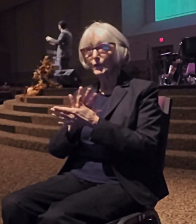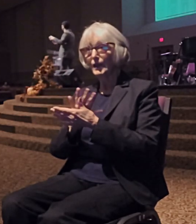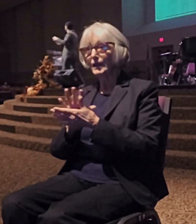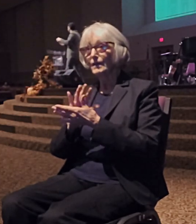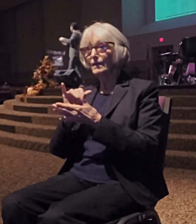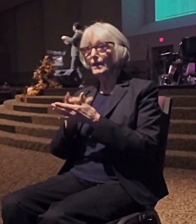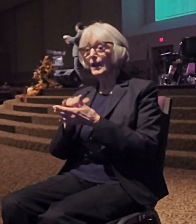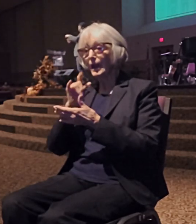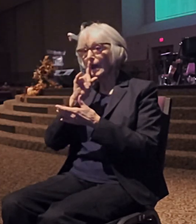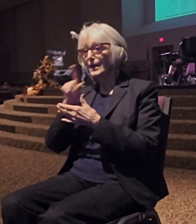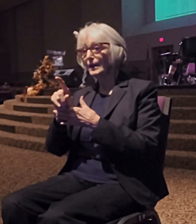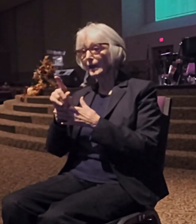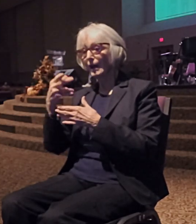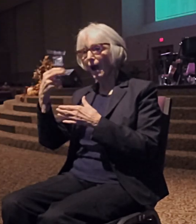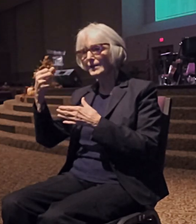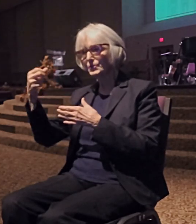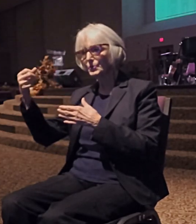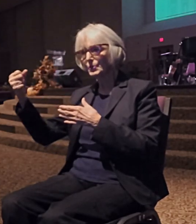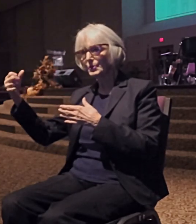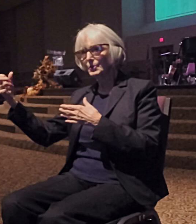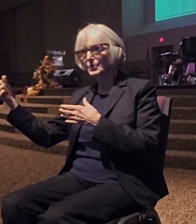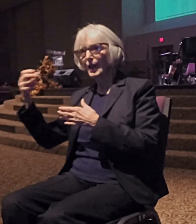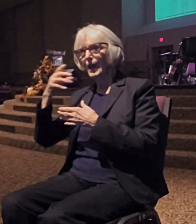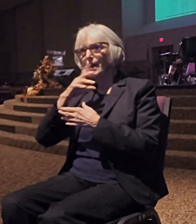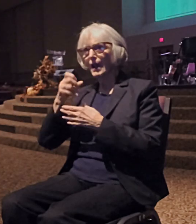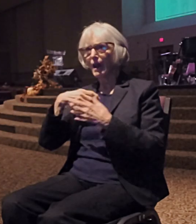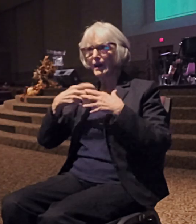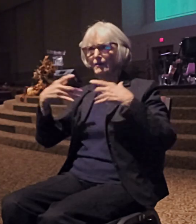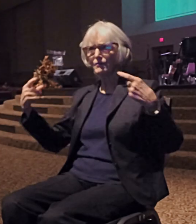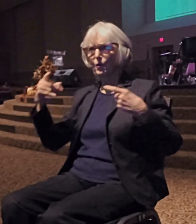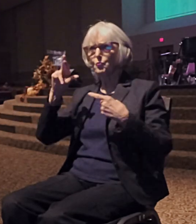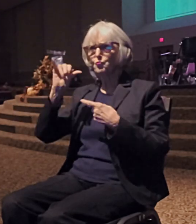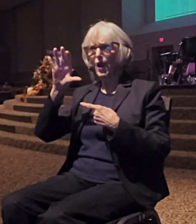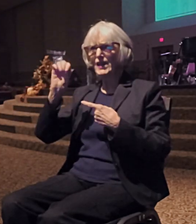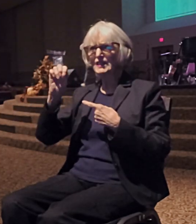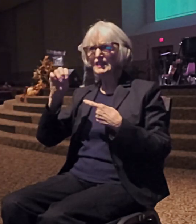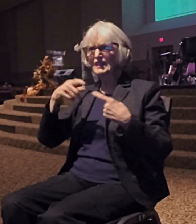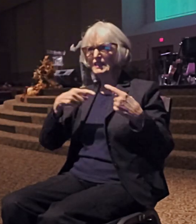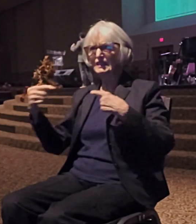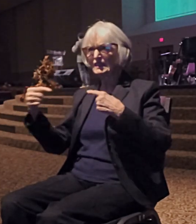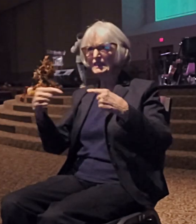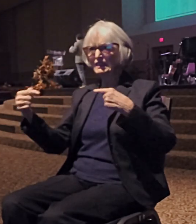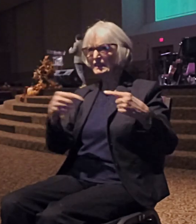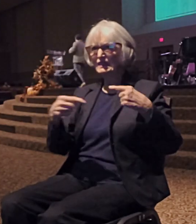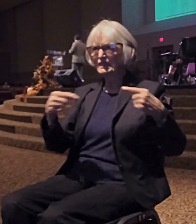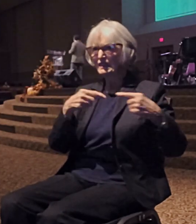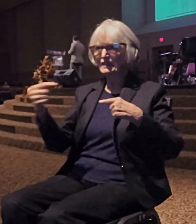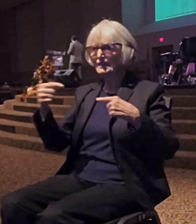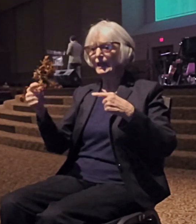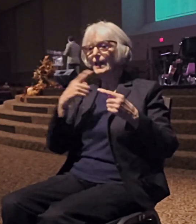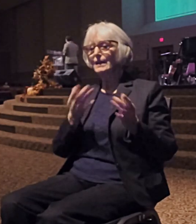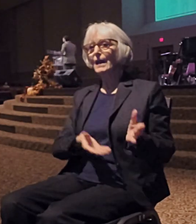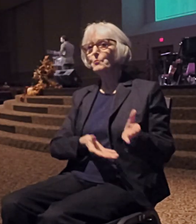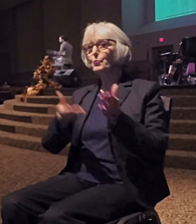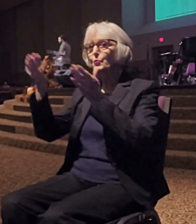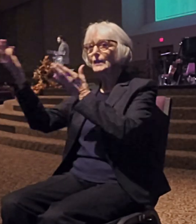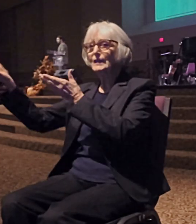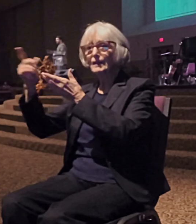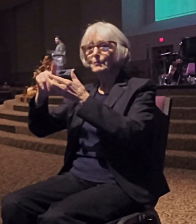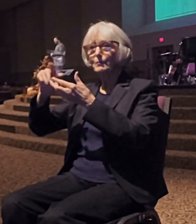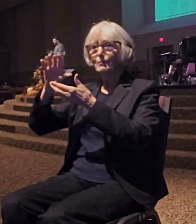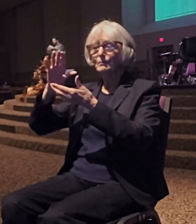high schools, and there are severe racial tensions, and they take the players to start the season up to camp at Gettysburg